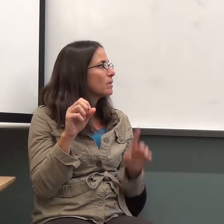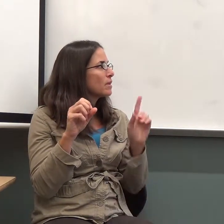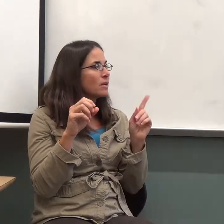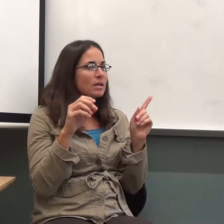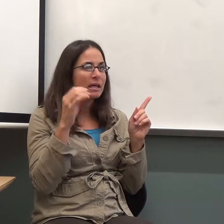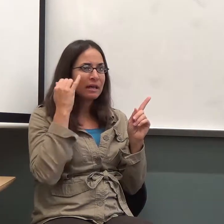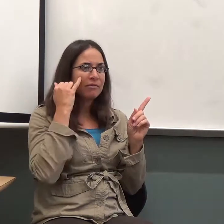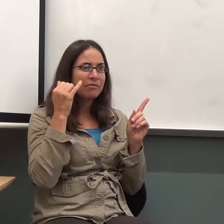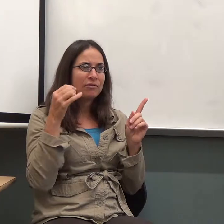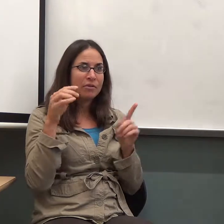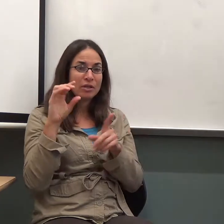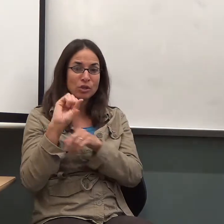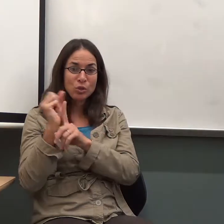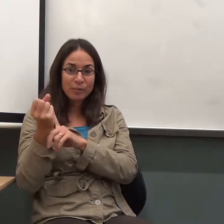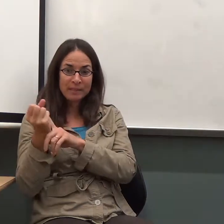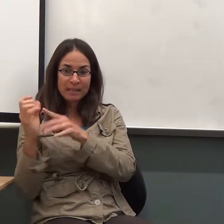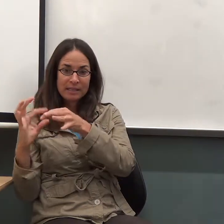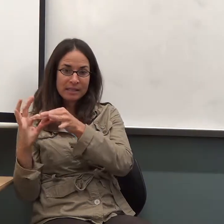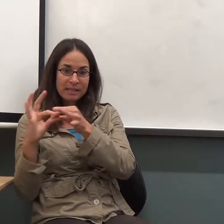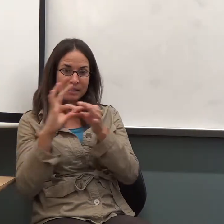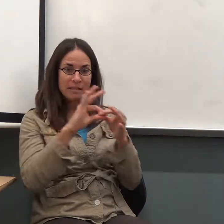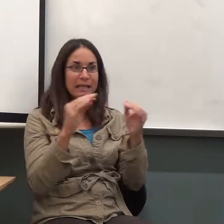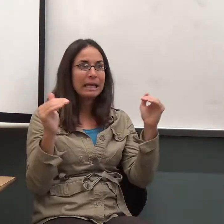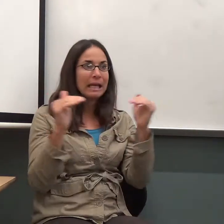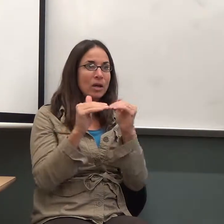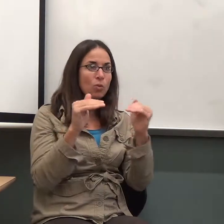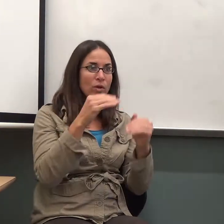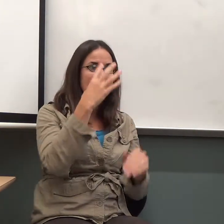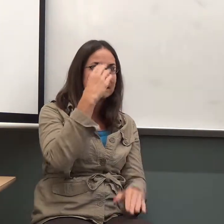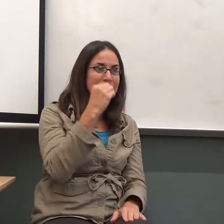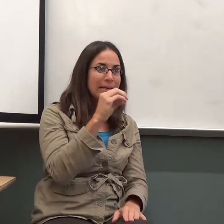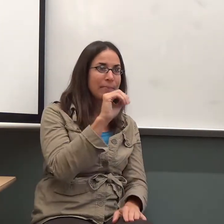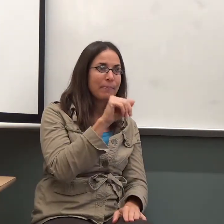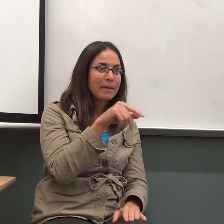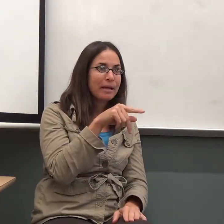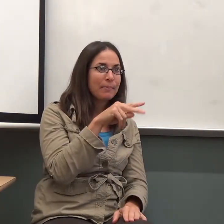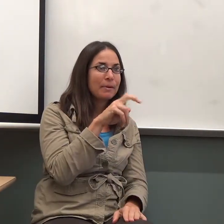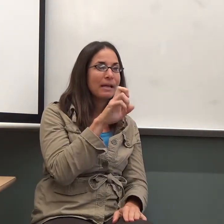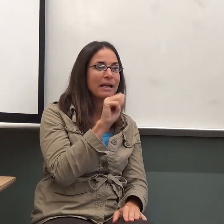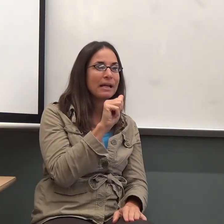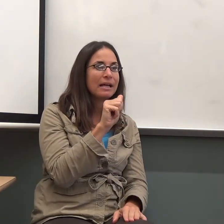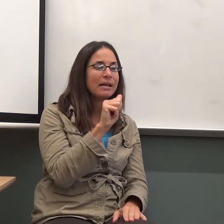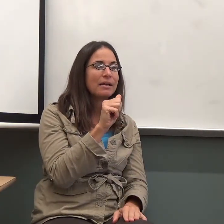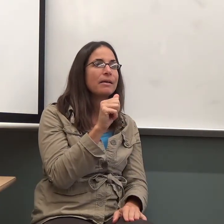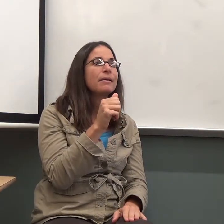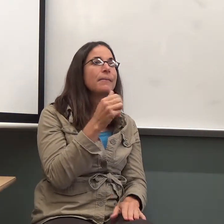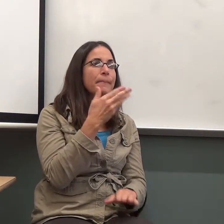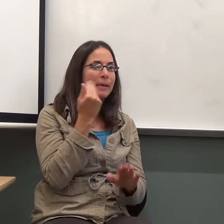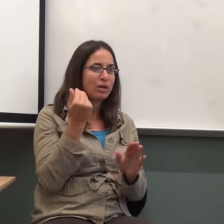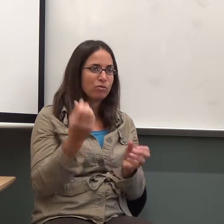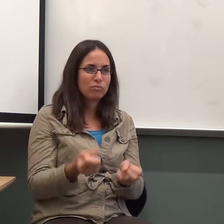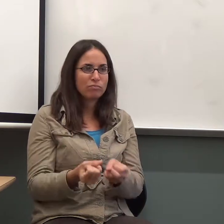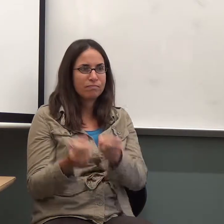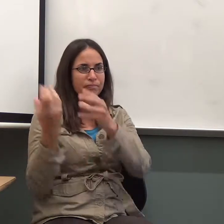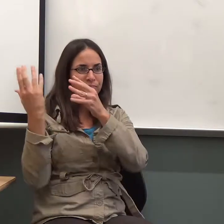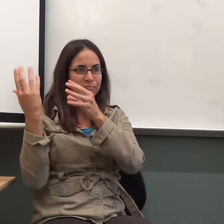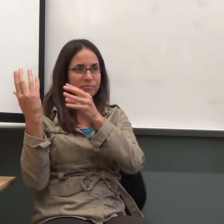thing, circumstances equal sleep apnea, then I could just say sleep apnea.